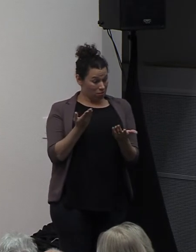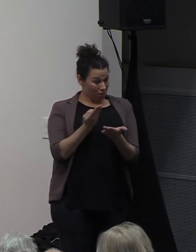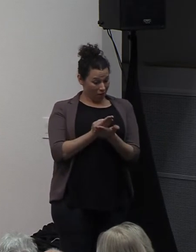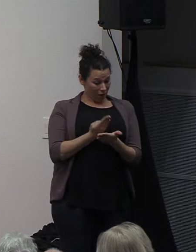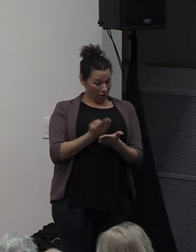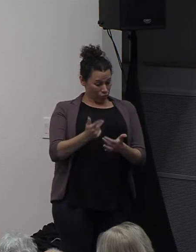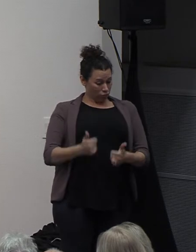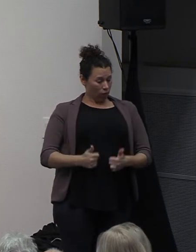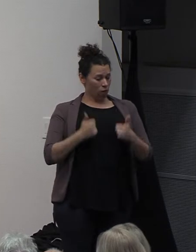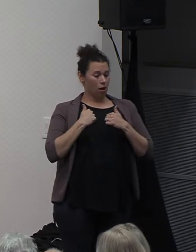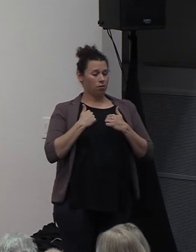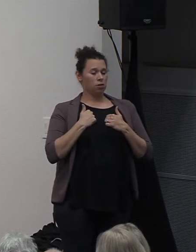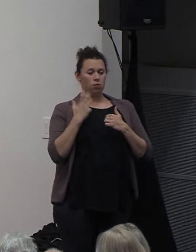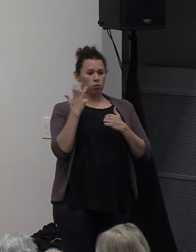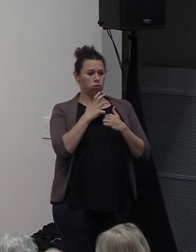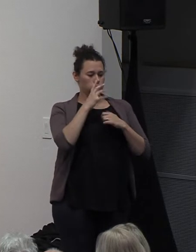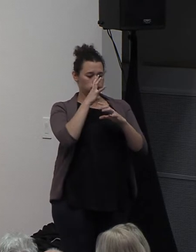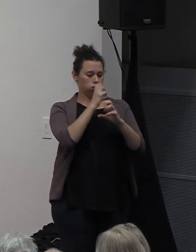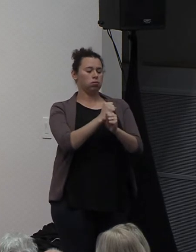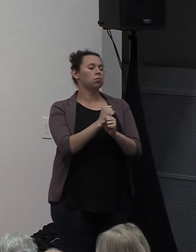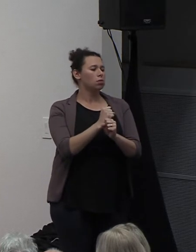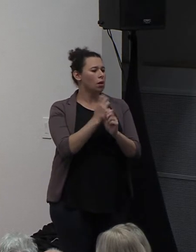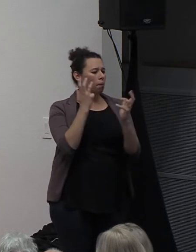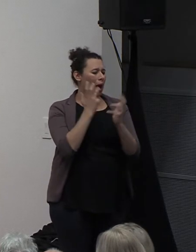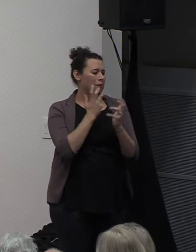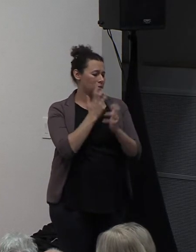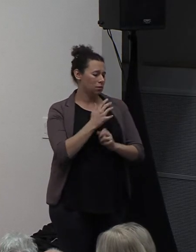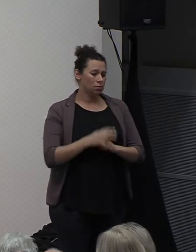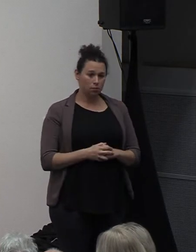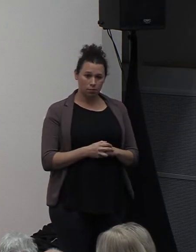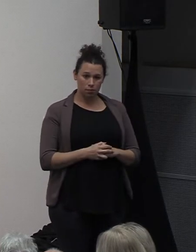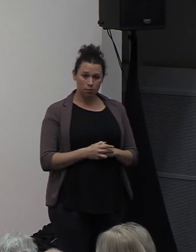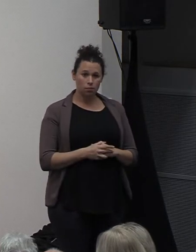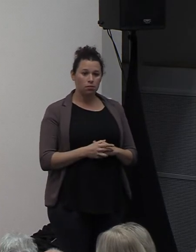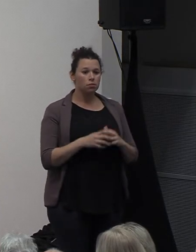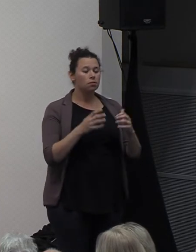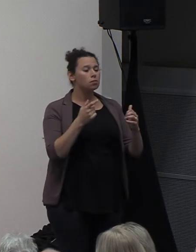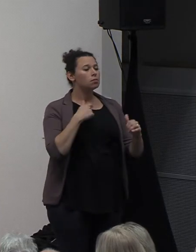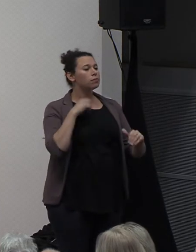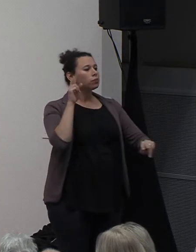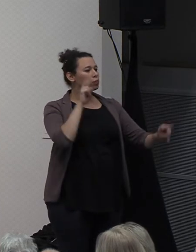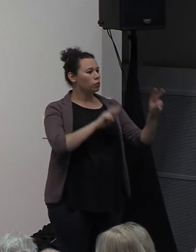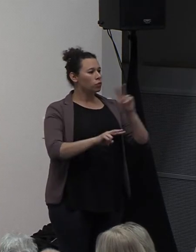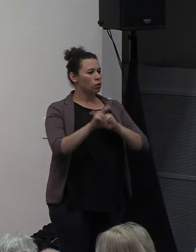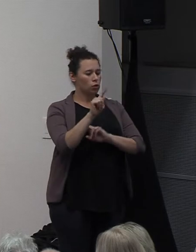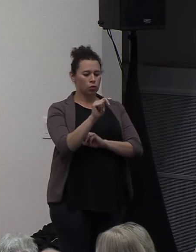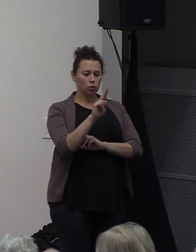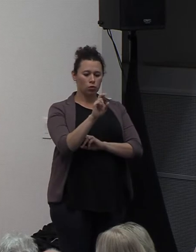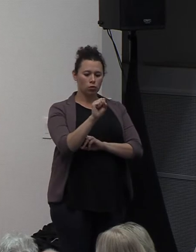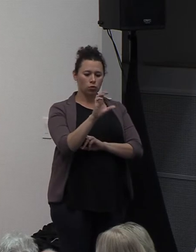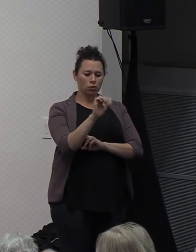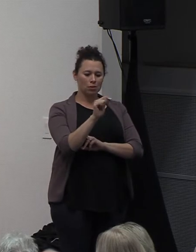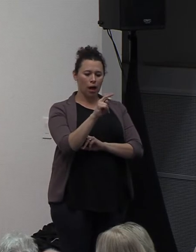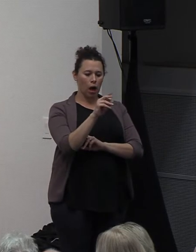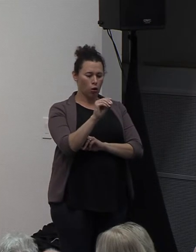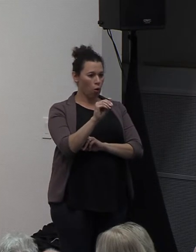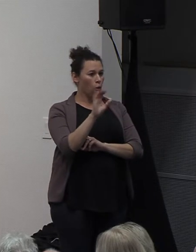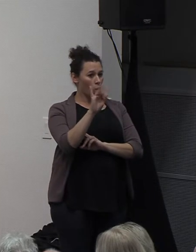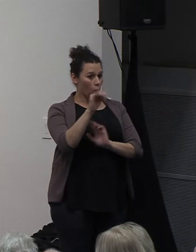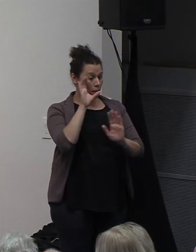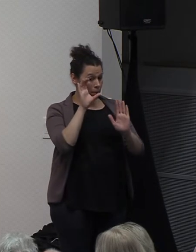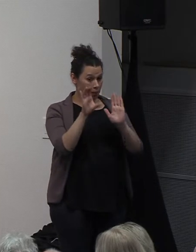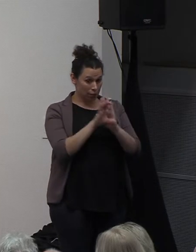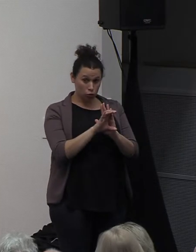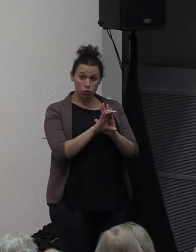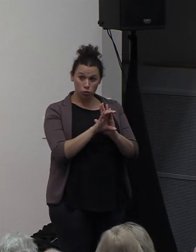This context was hit home for me when I was looking at Toscano's eloquent and hauntingly beautiful portraits as